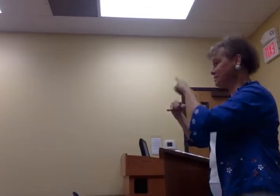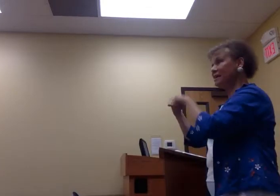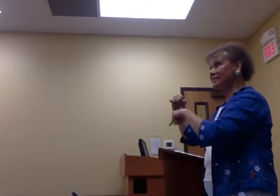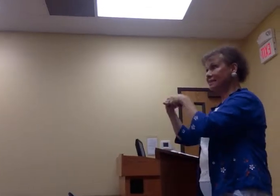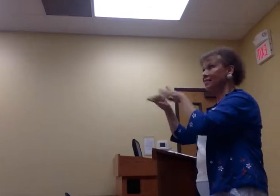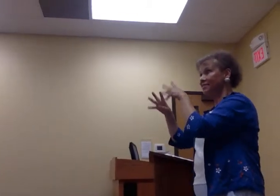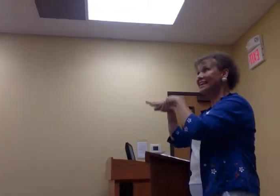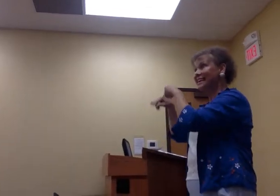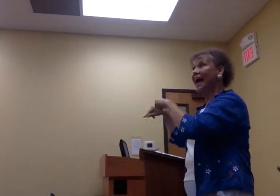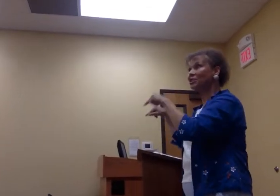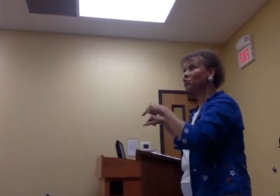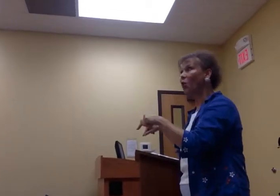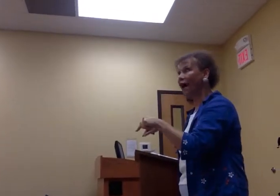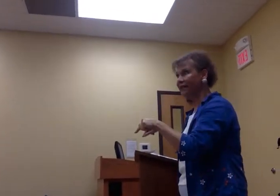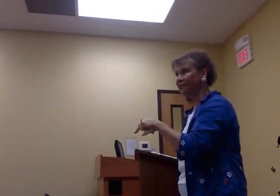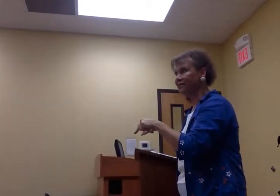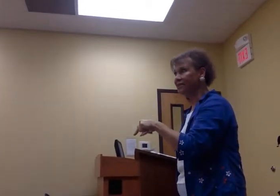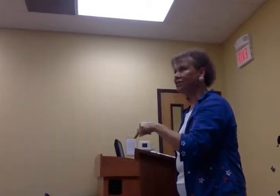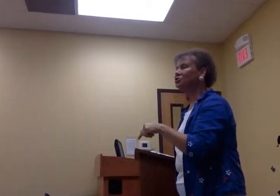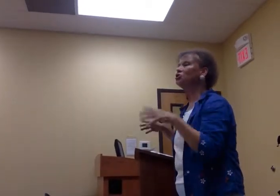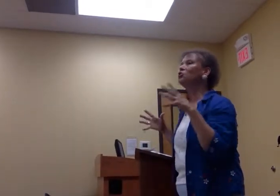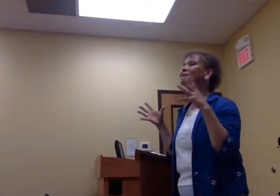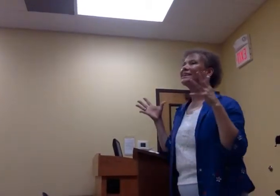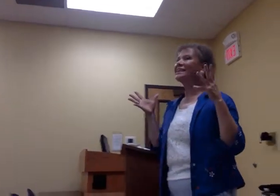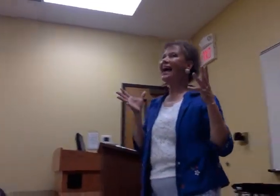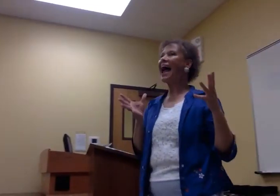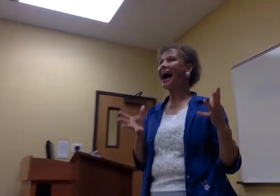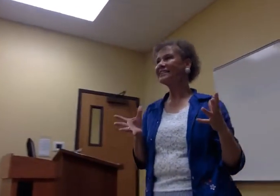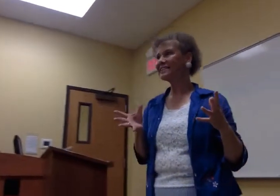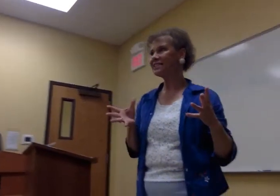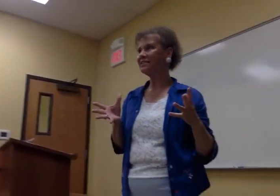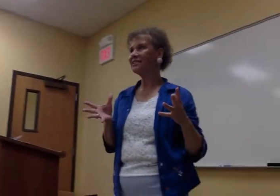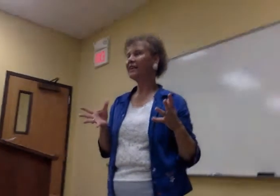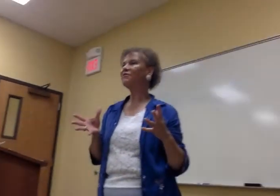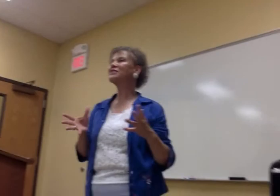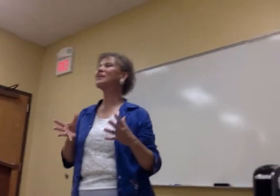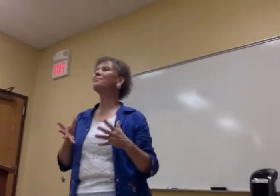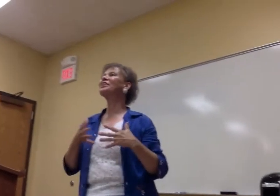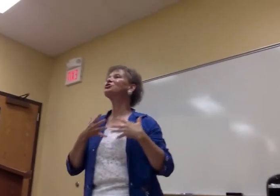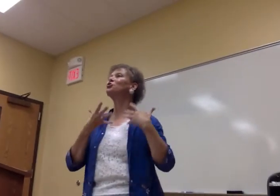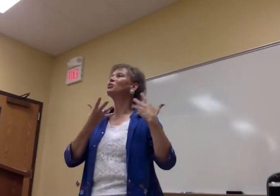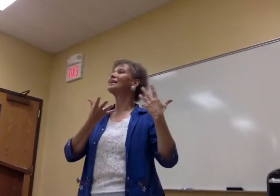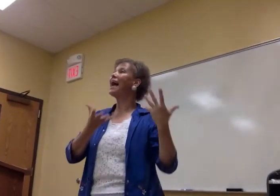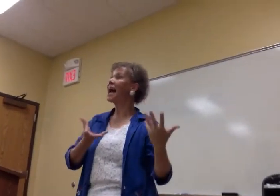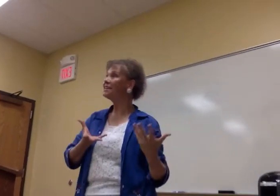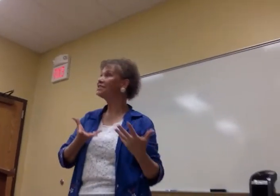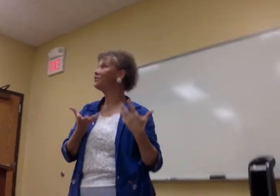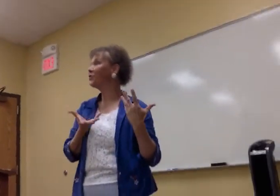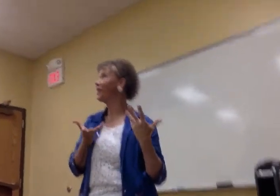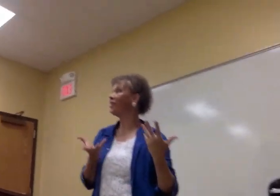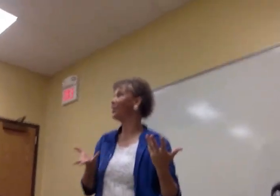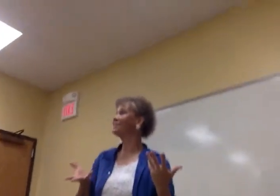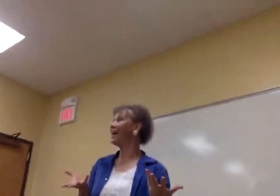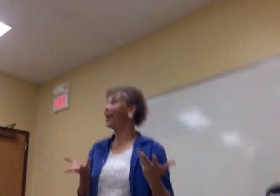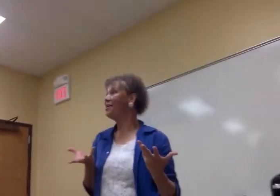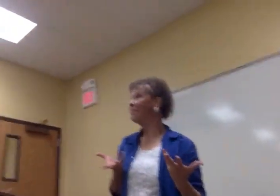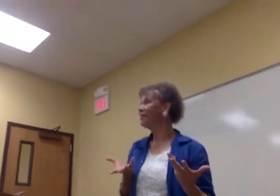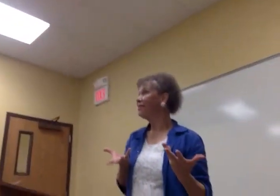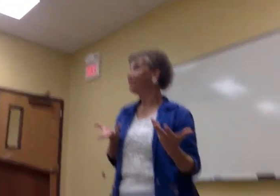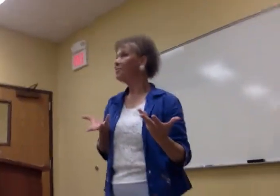one. To last, for something to last for a long time, means to continue